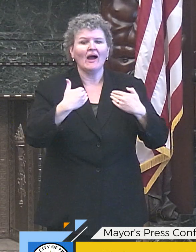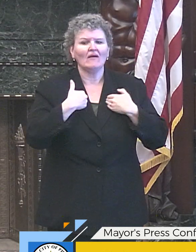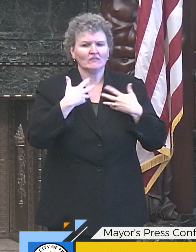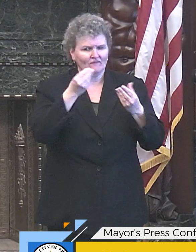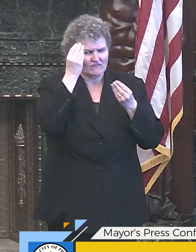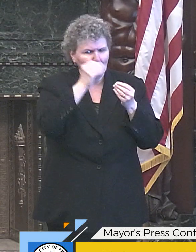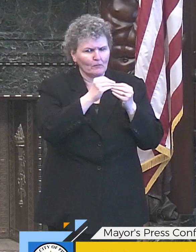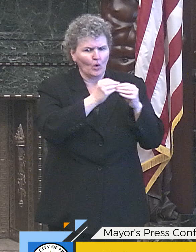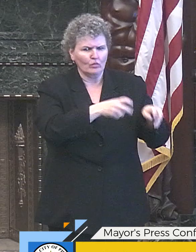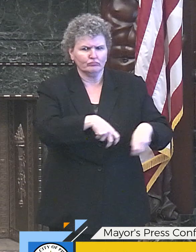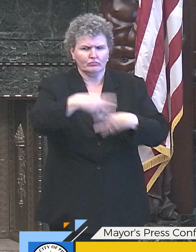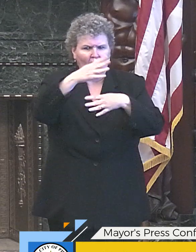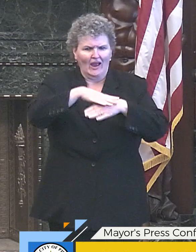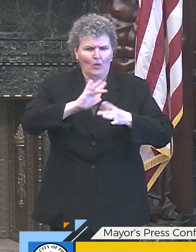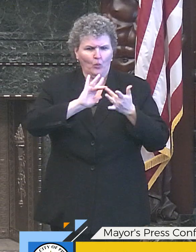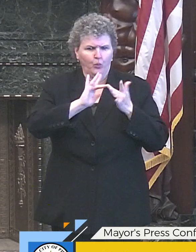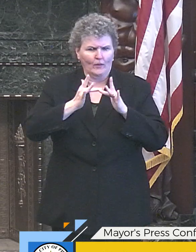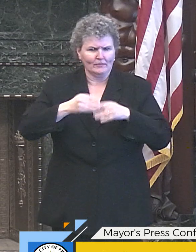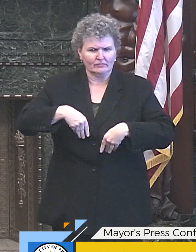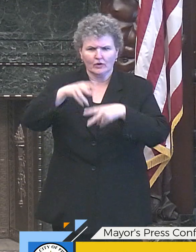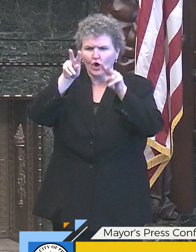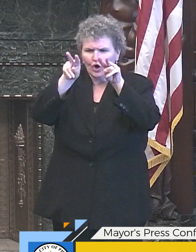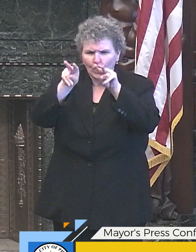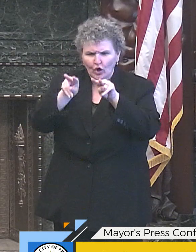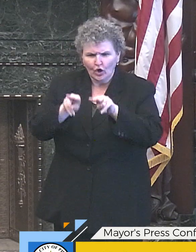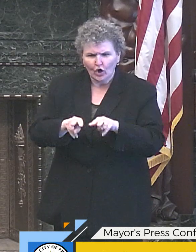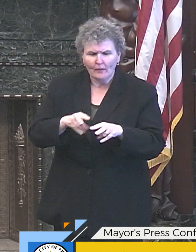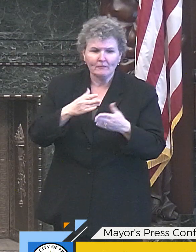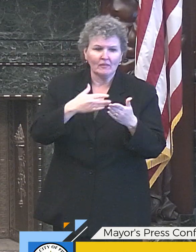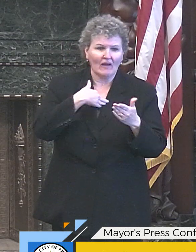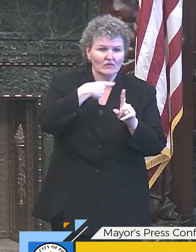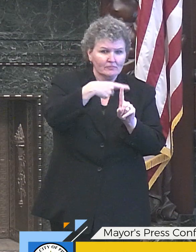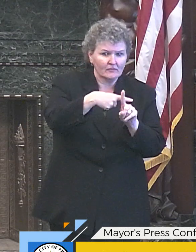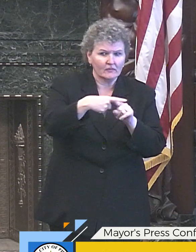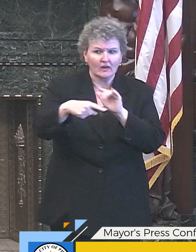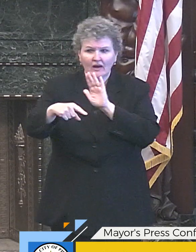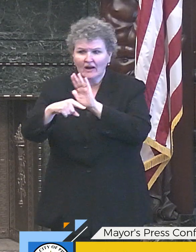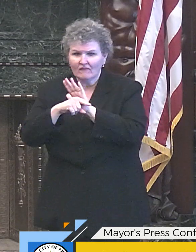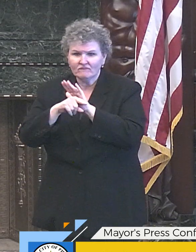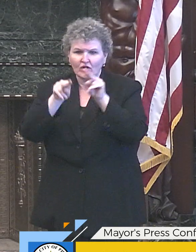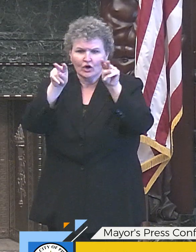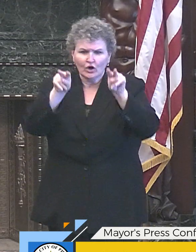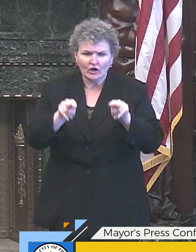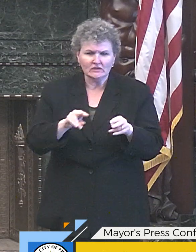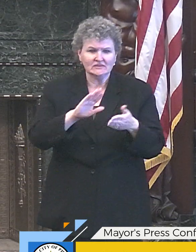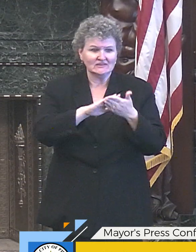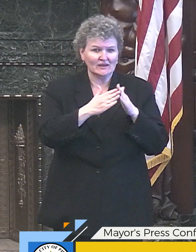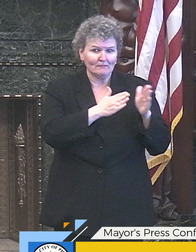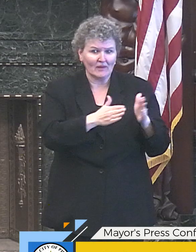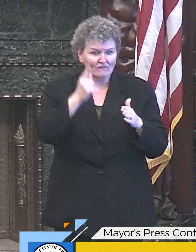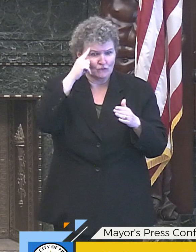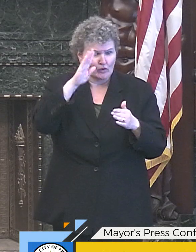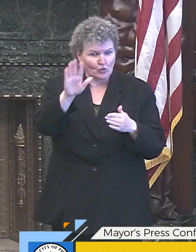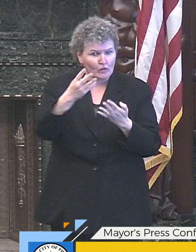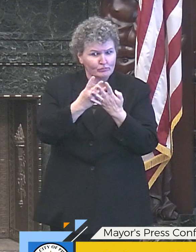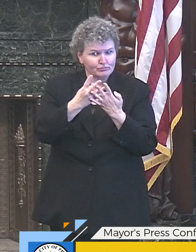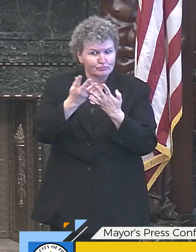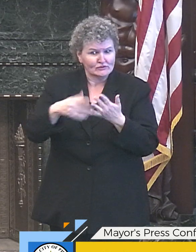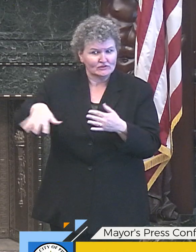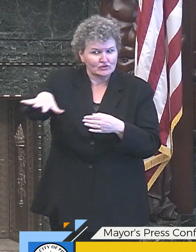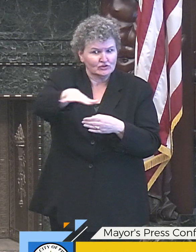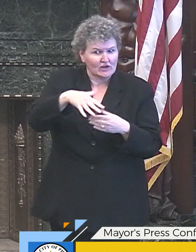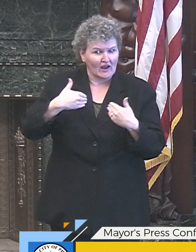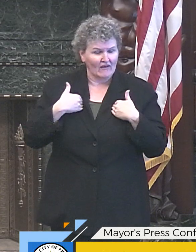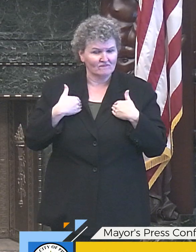detention facilities and negatives and positives and so forth. Does the city have plans to do anything like that? So there have been no positive tests